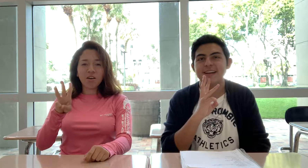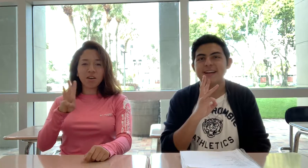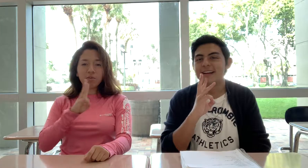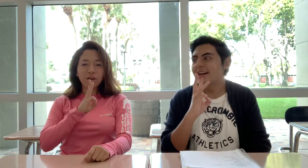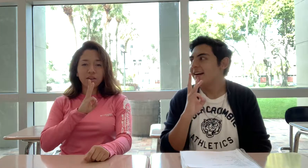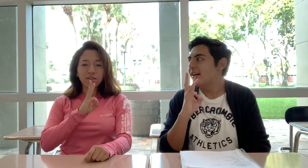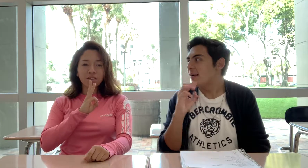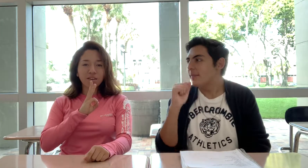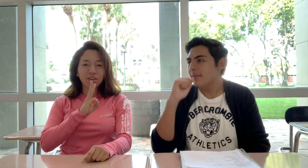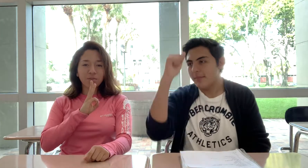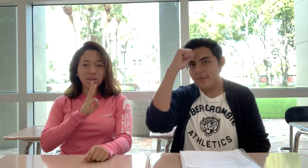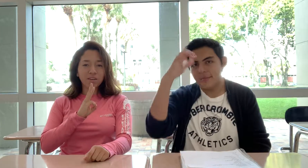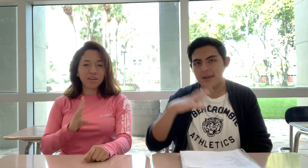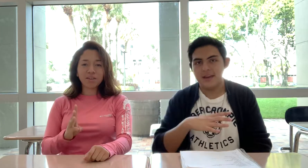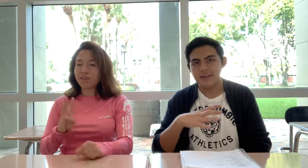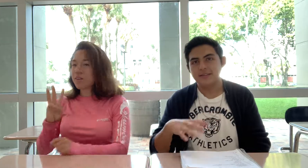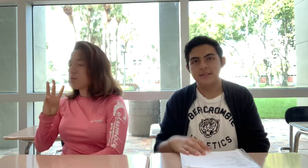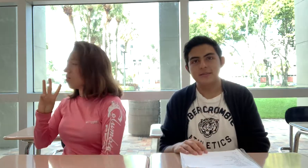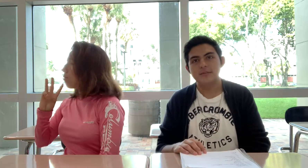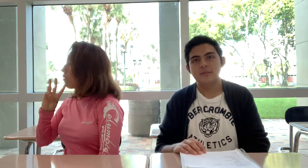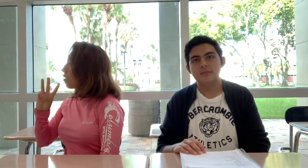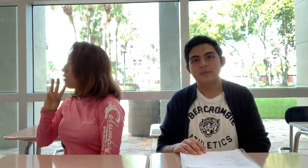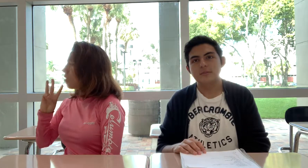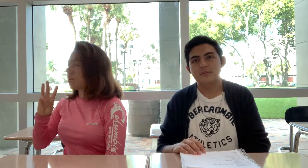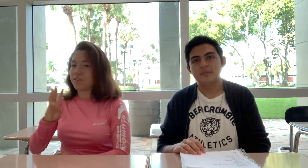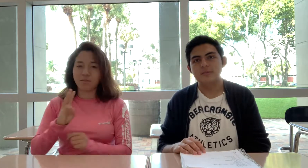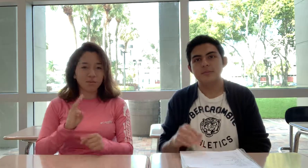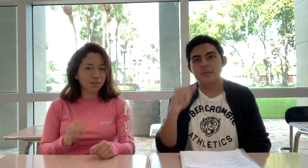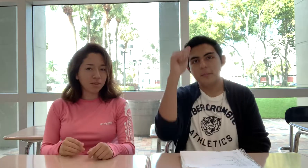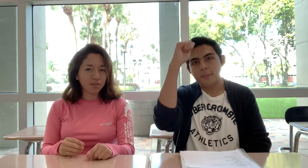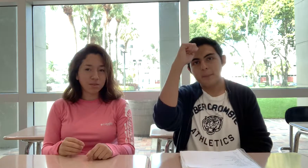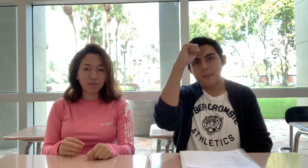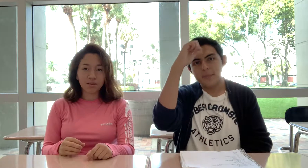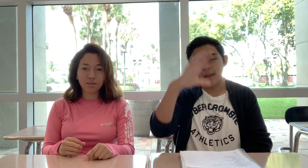Oh. know water. Yeah. know Waterman. Water. What was that? Man.